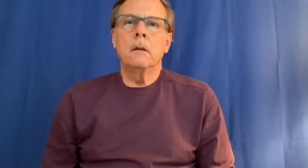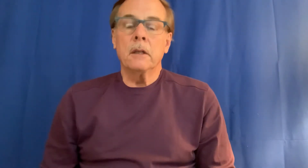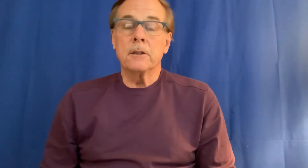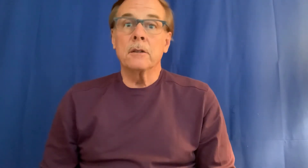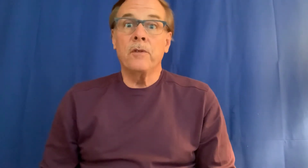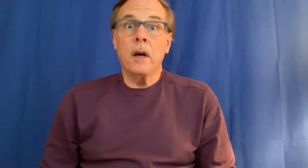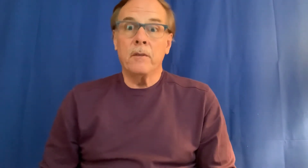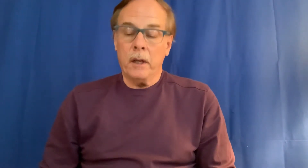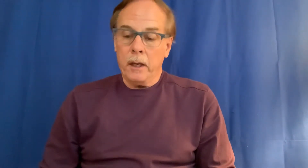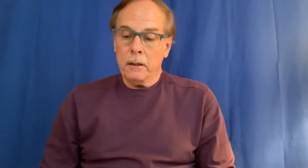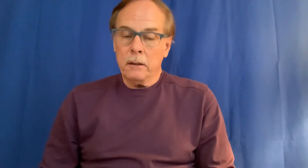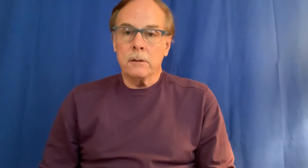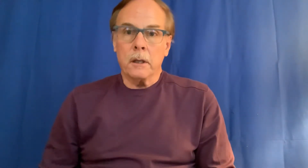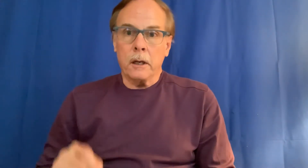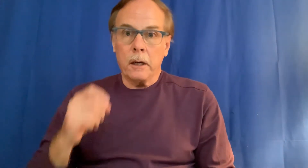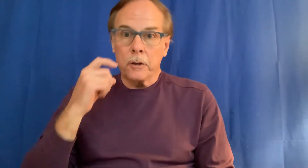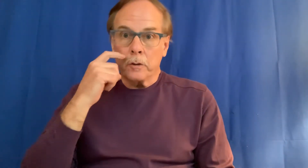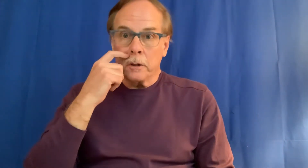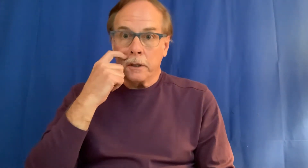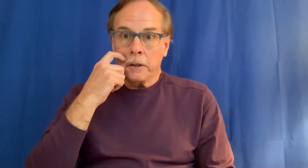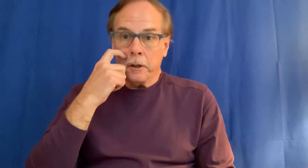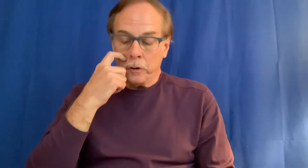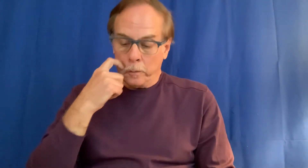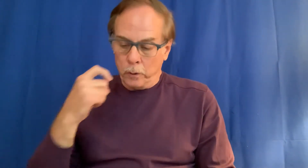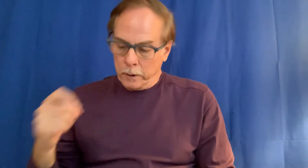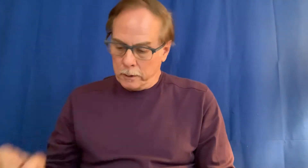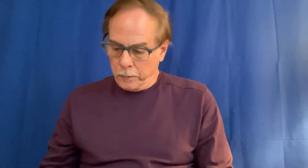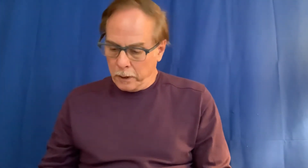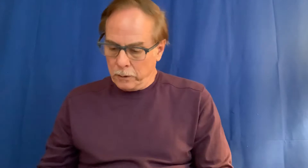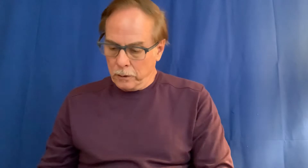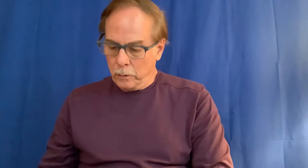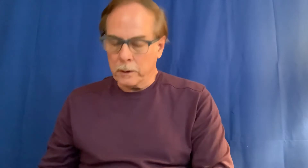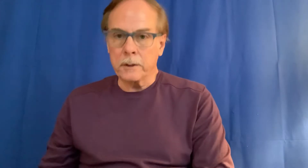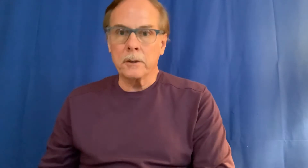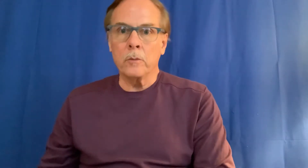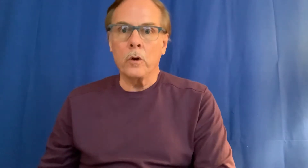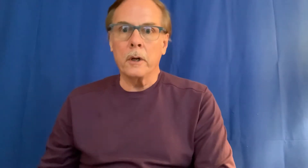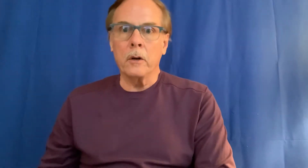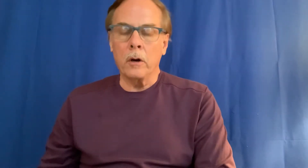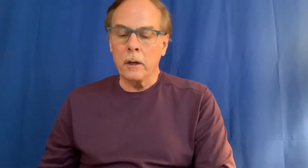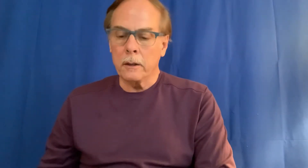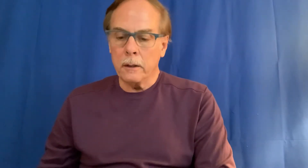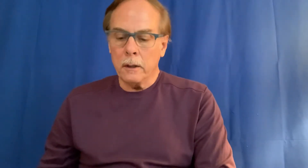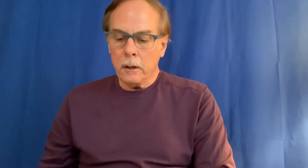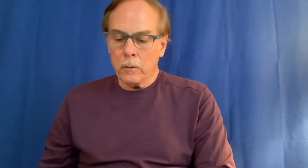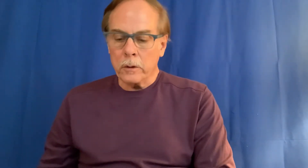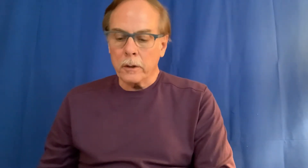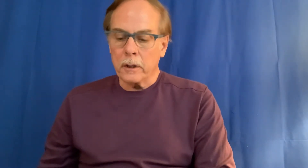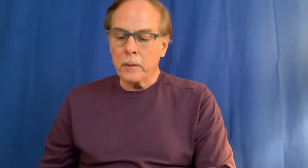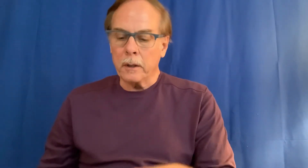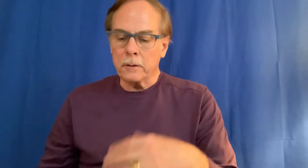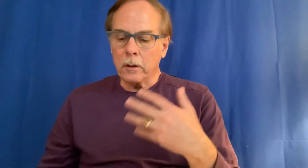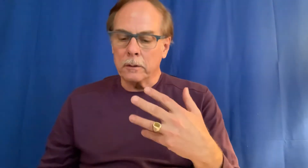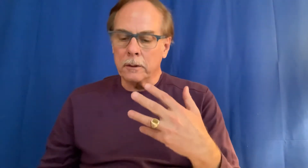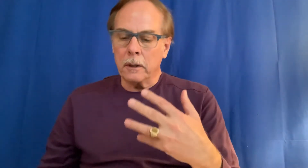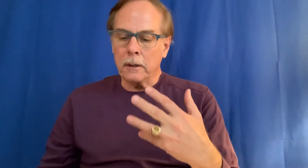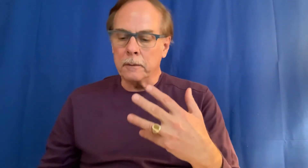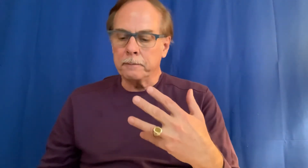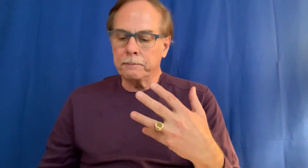This is 5.8 in Signing Naturally. In your book, it's page 261 and on. We're talking about